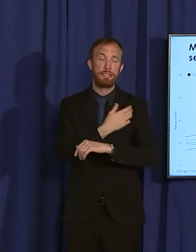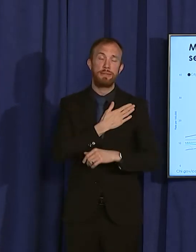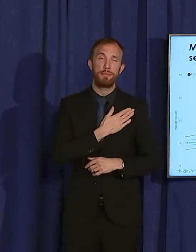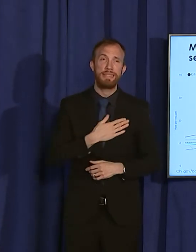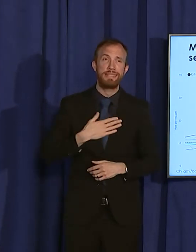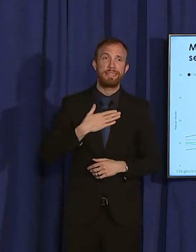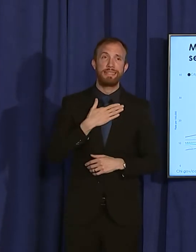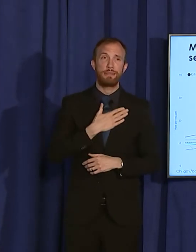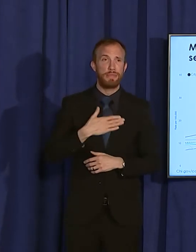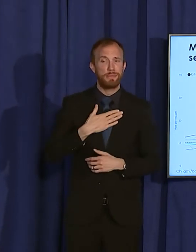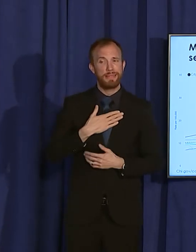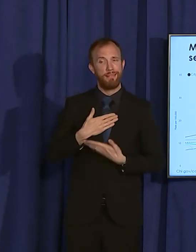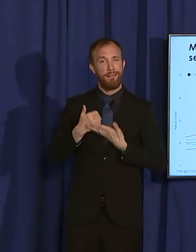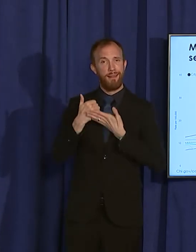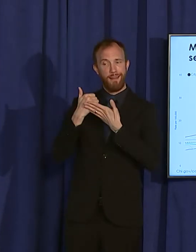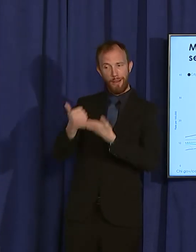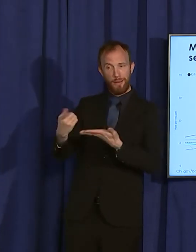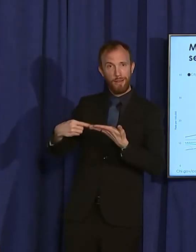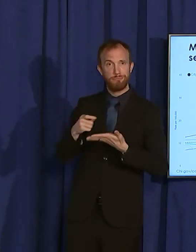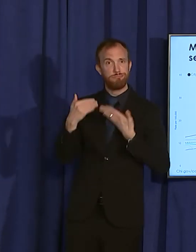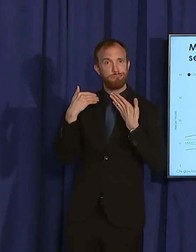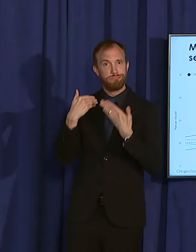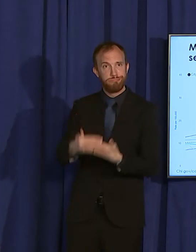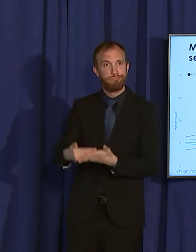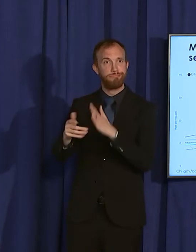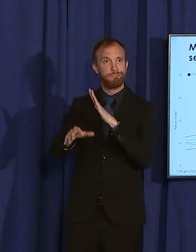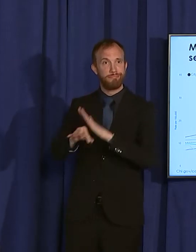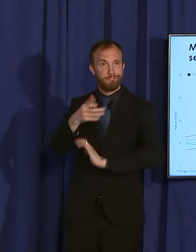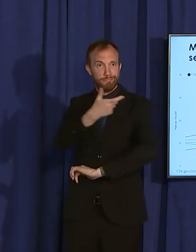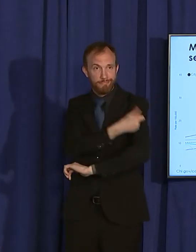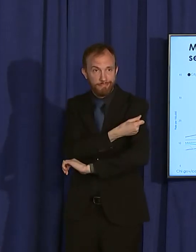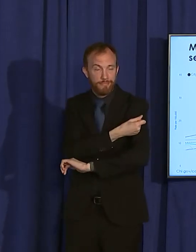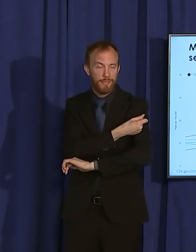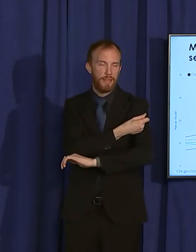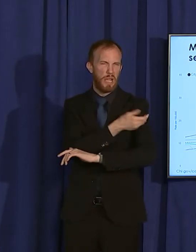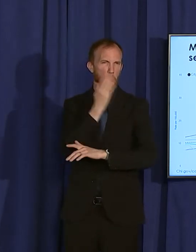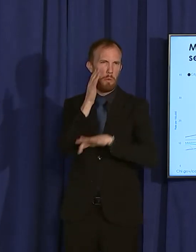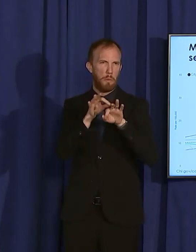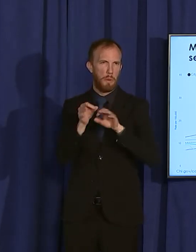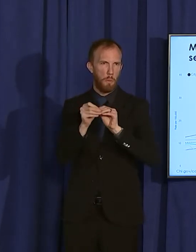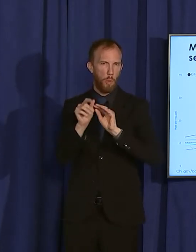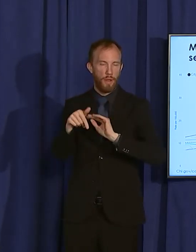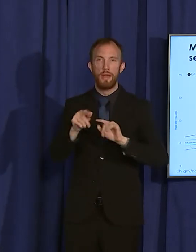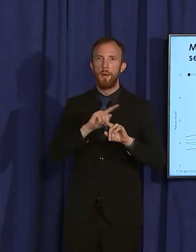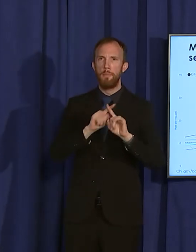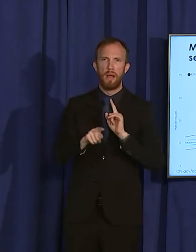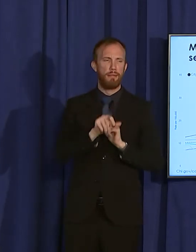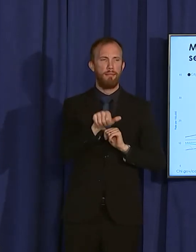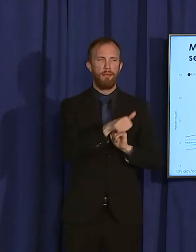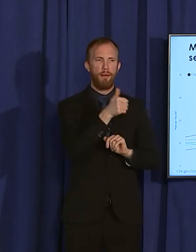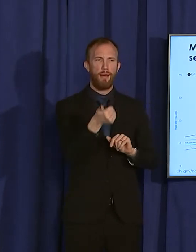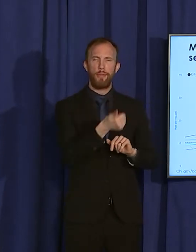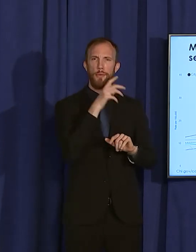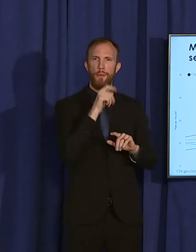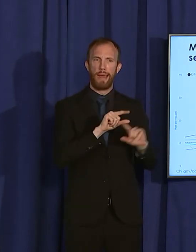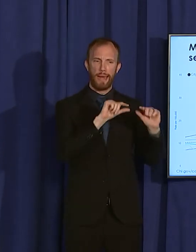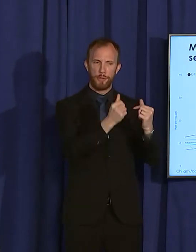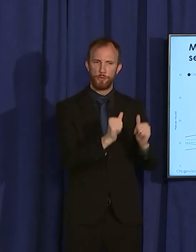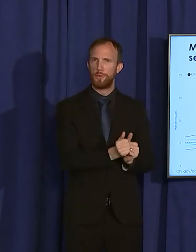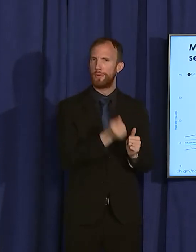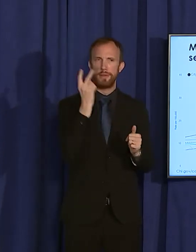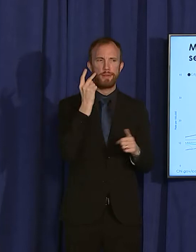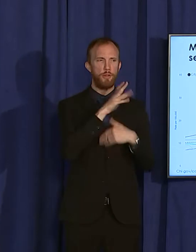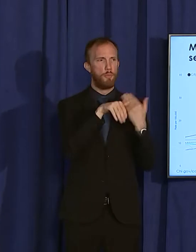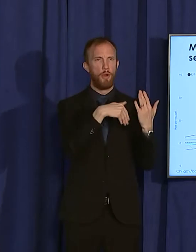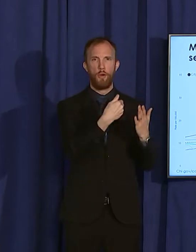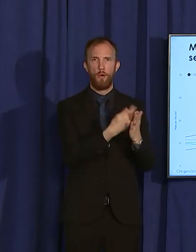help them get vaccinated. We'll talk about how to do that in a minute. But besides those over 80, we're seeing declines across all age groups.